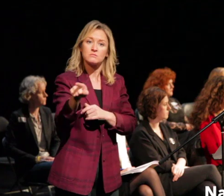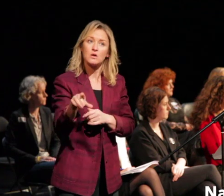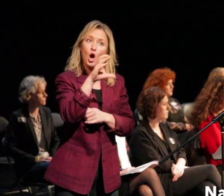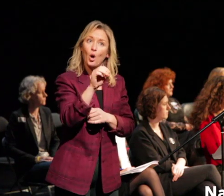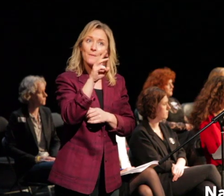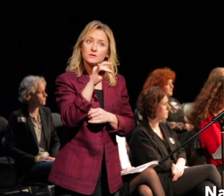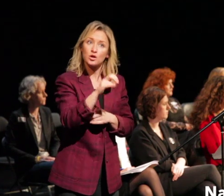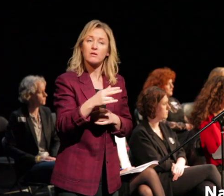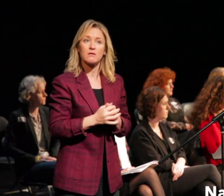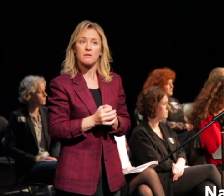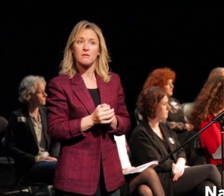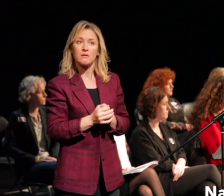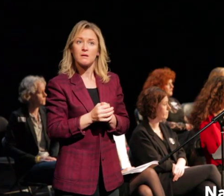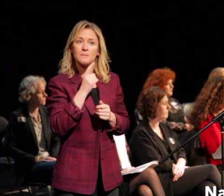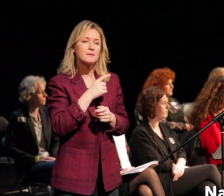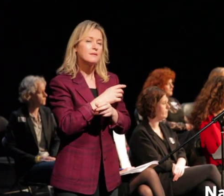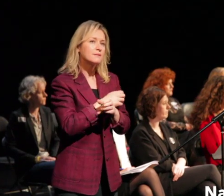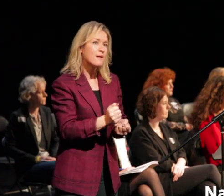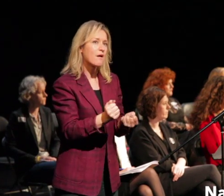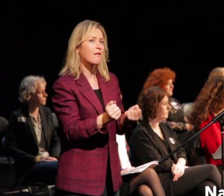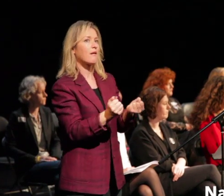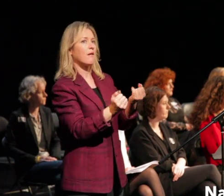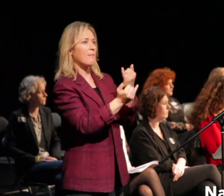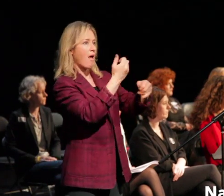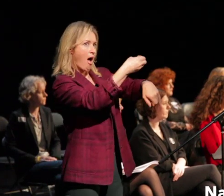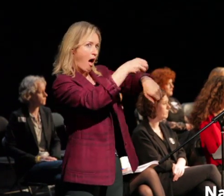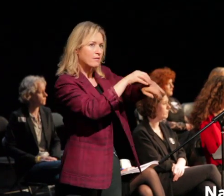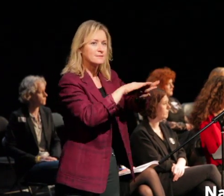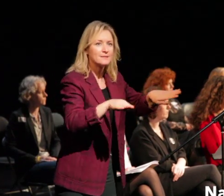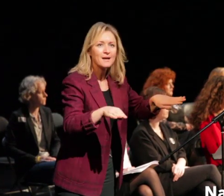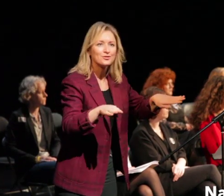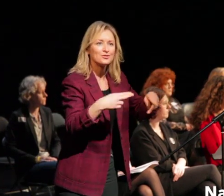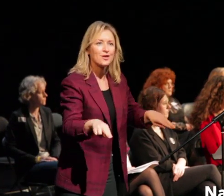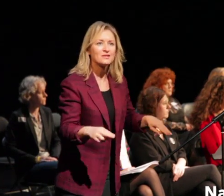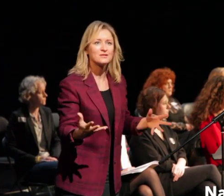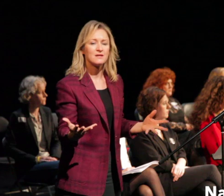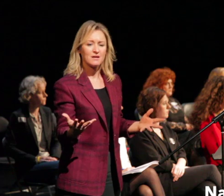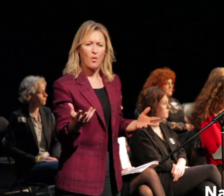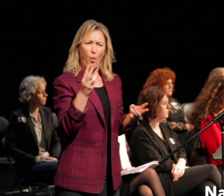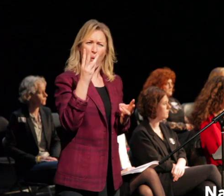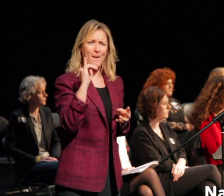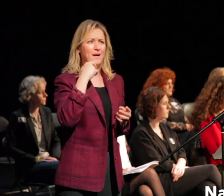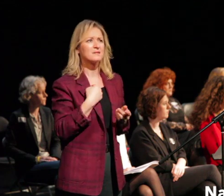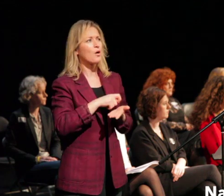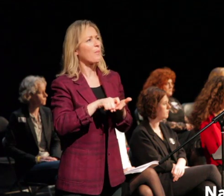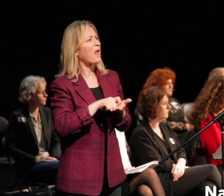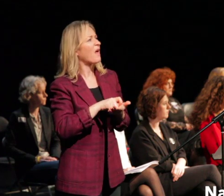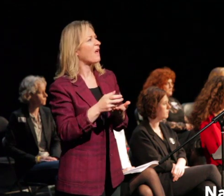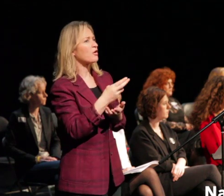as big enough, relevant enough, or national enough? It has traditionally been asserted that men write plays that are